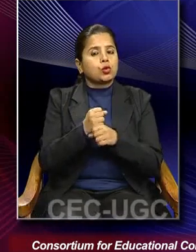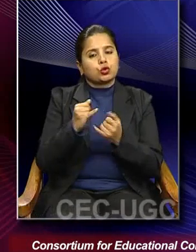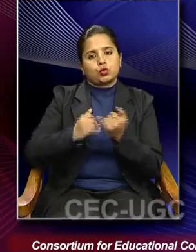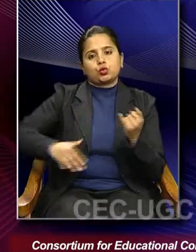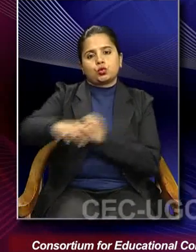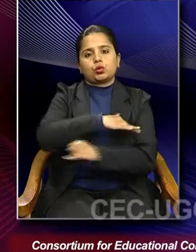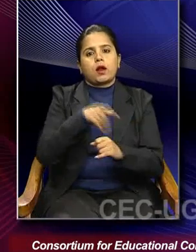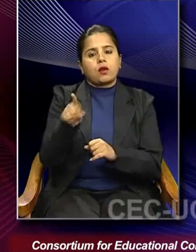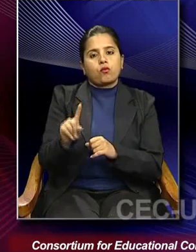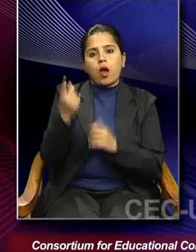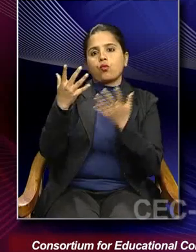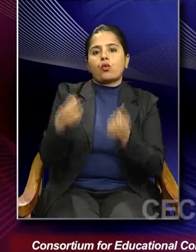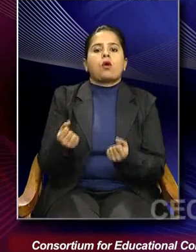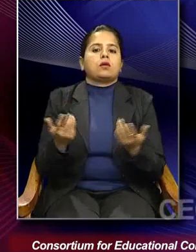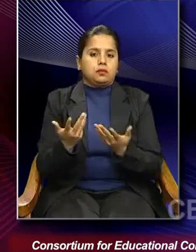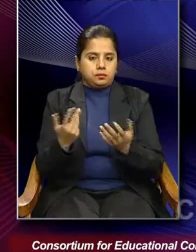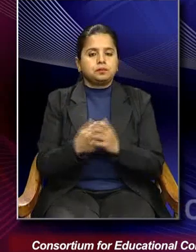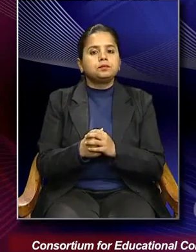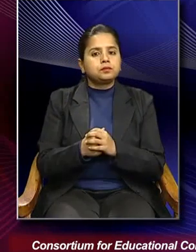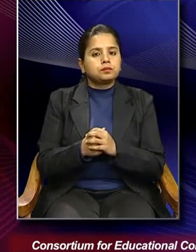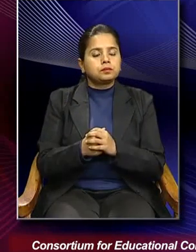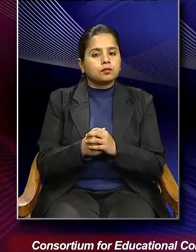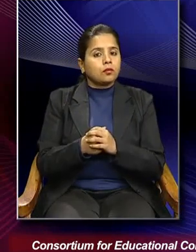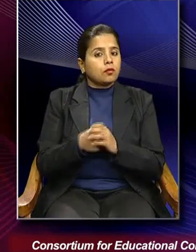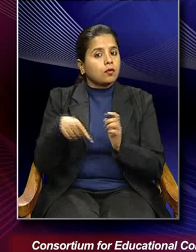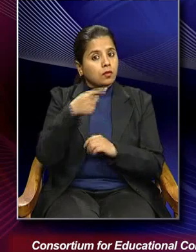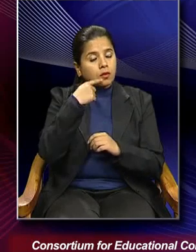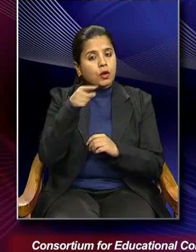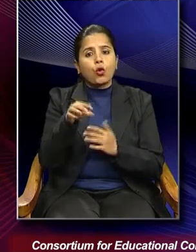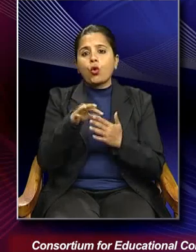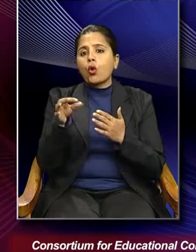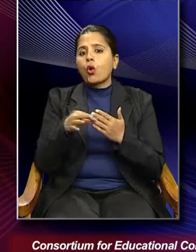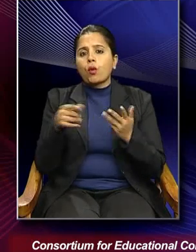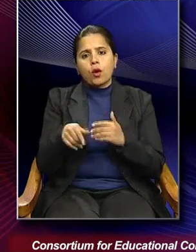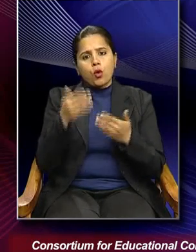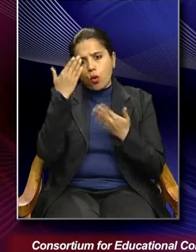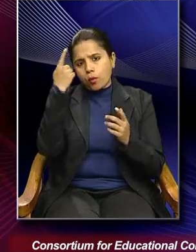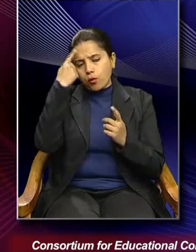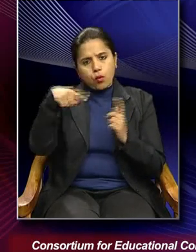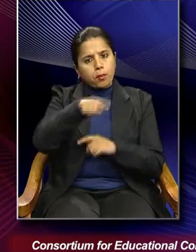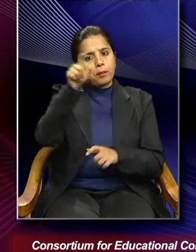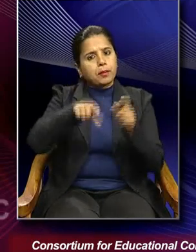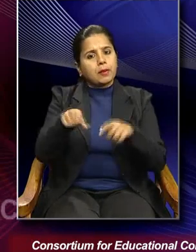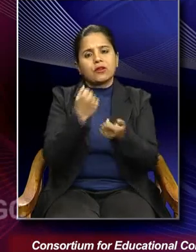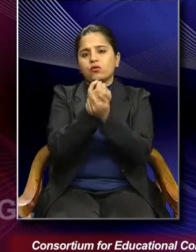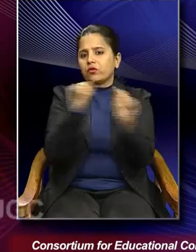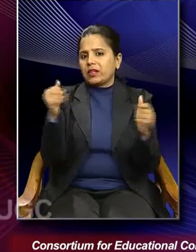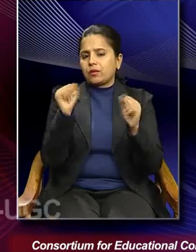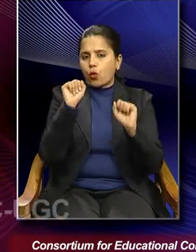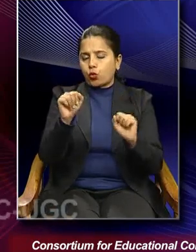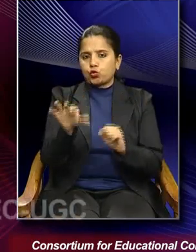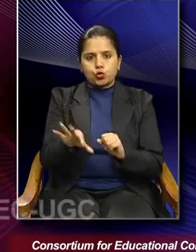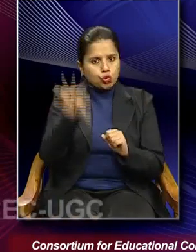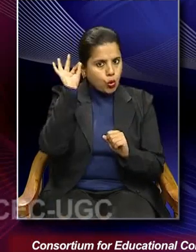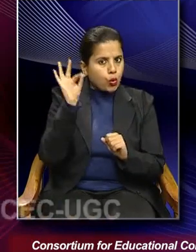societal preferences. So the options are open for individual freedom of choice